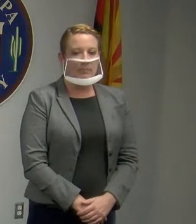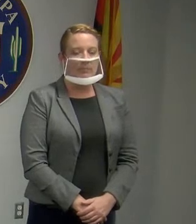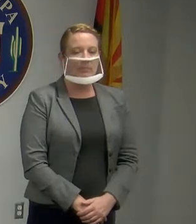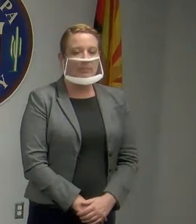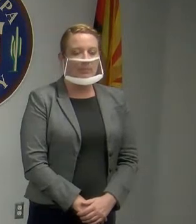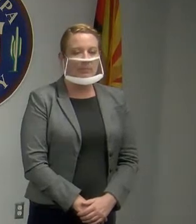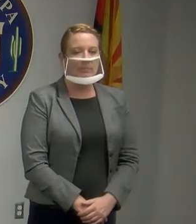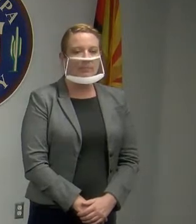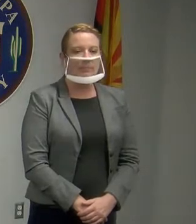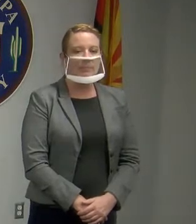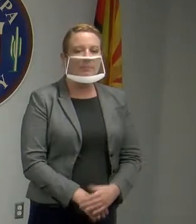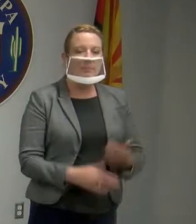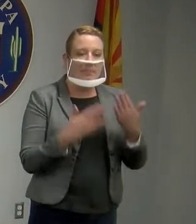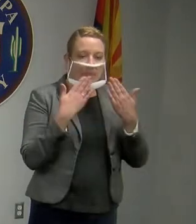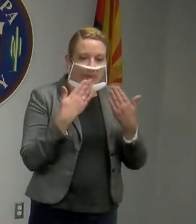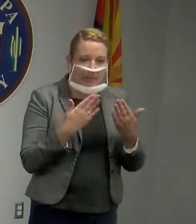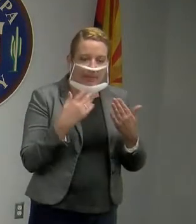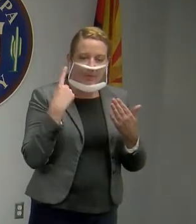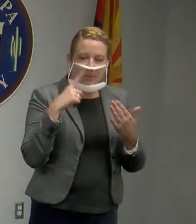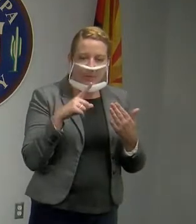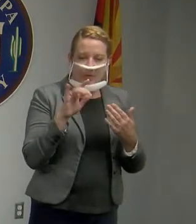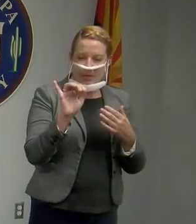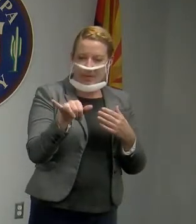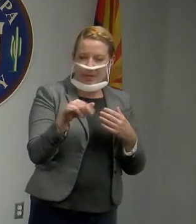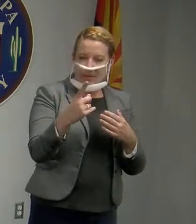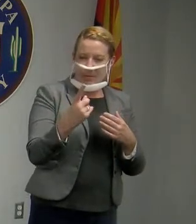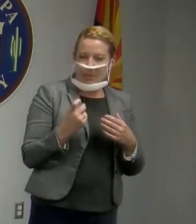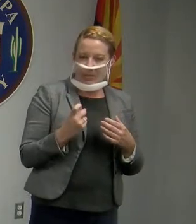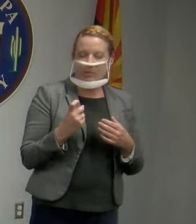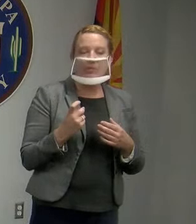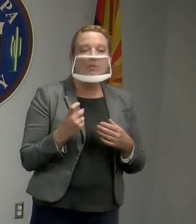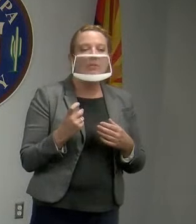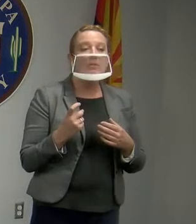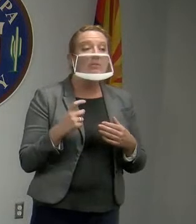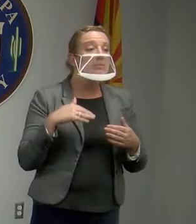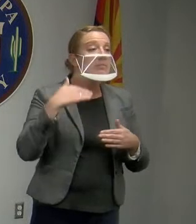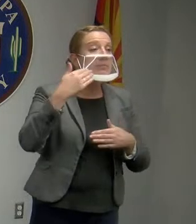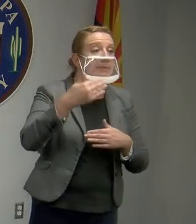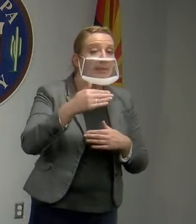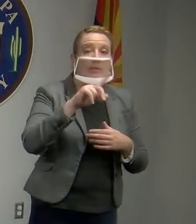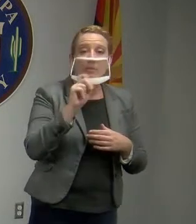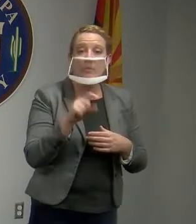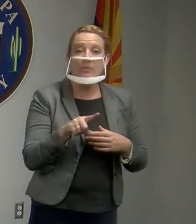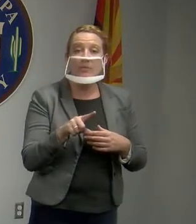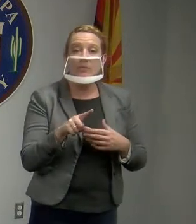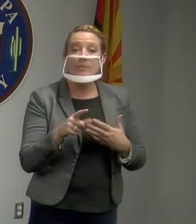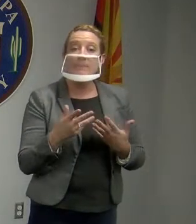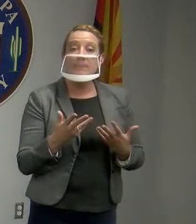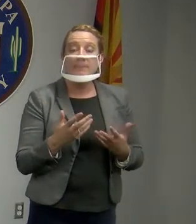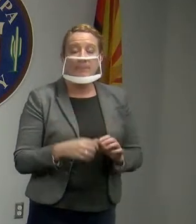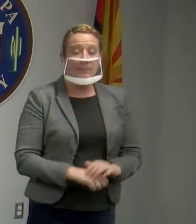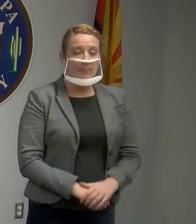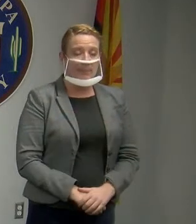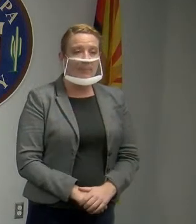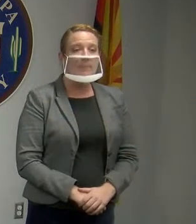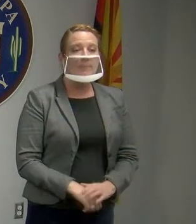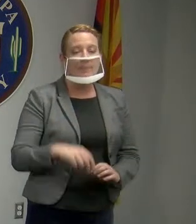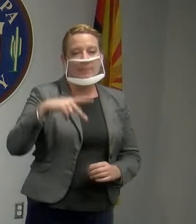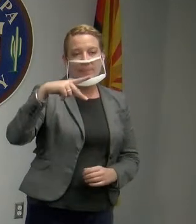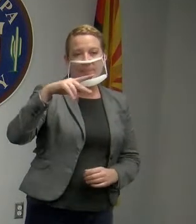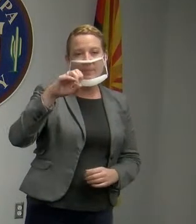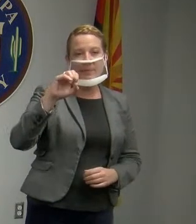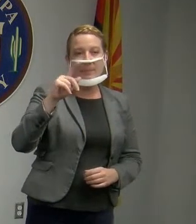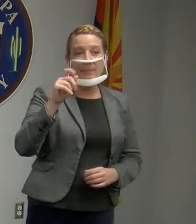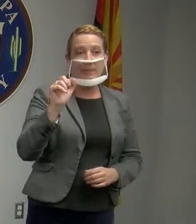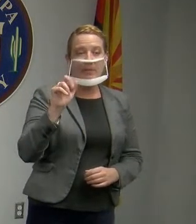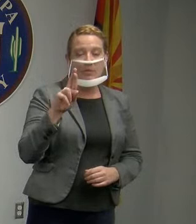All right, again, Nicole, thank you so much for the question. We appreciate it. Chad, do we have somebody else? We do. Our next question is from Peter Seymour.